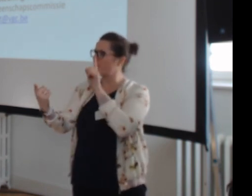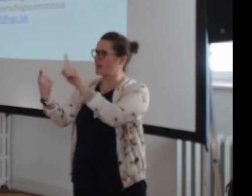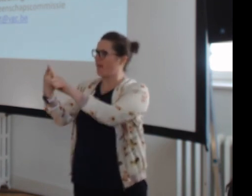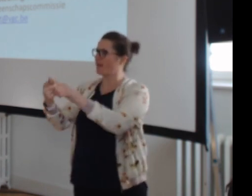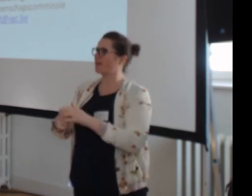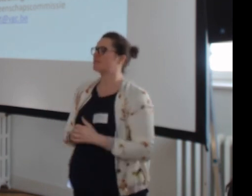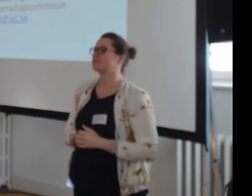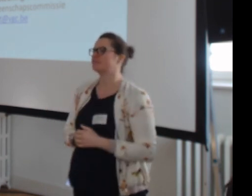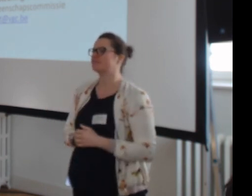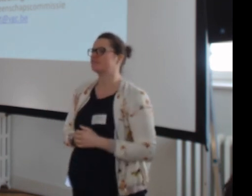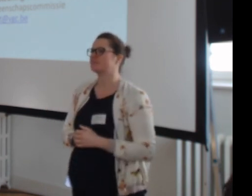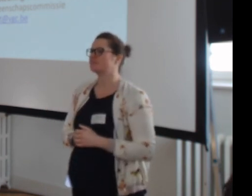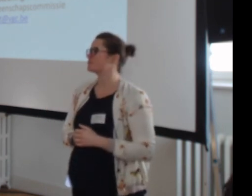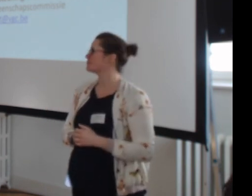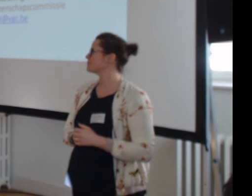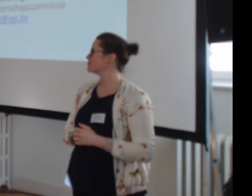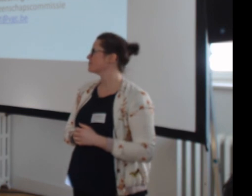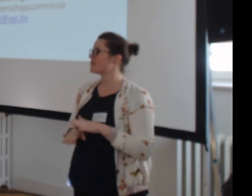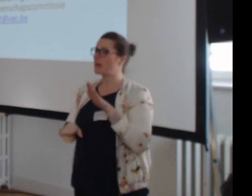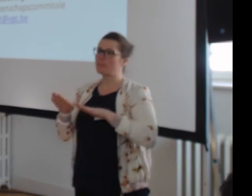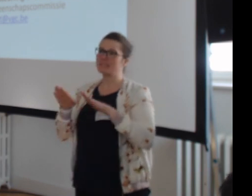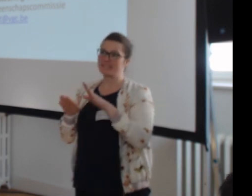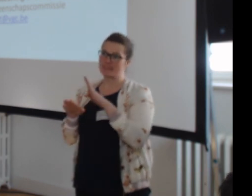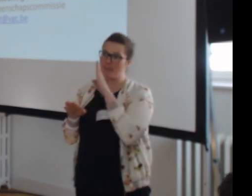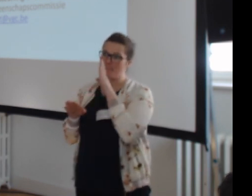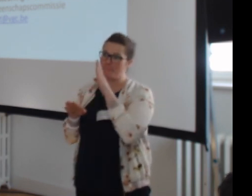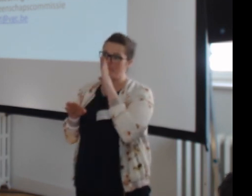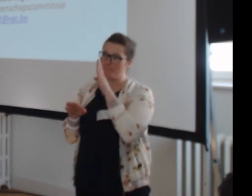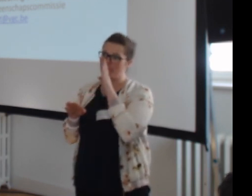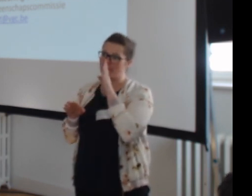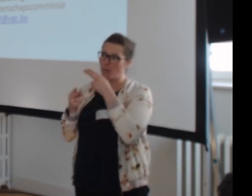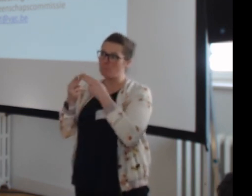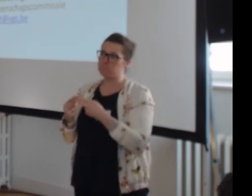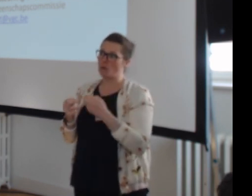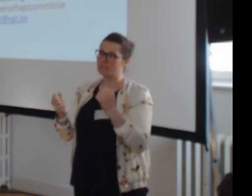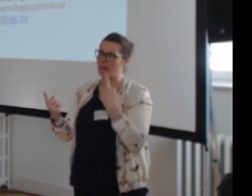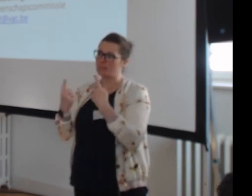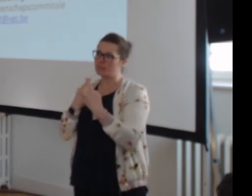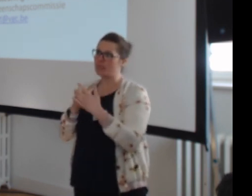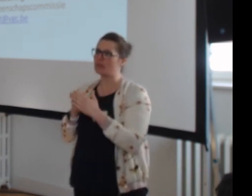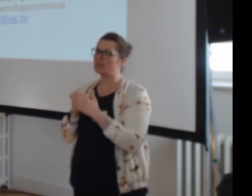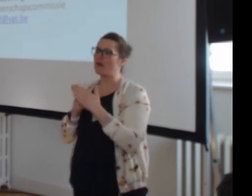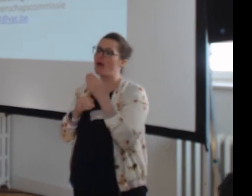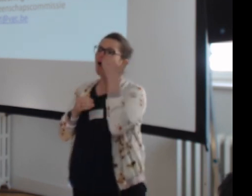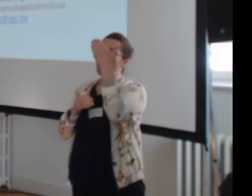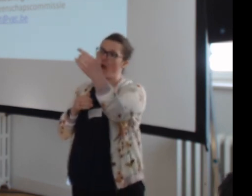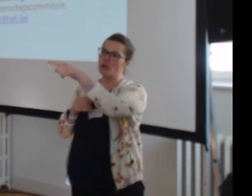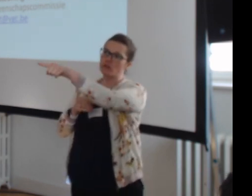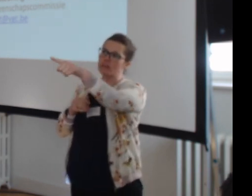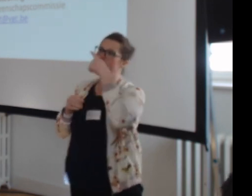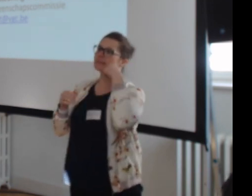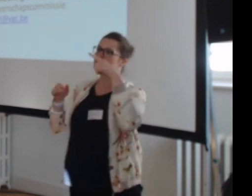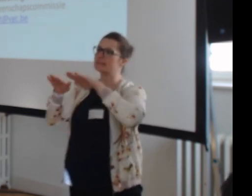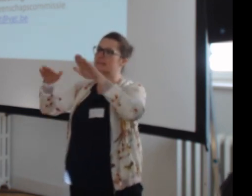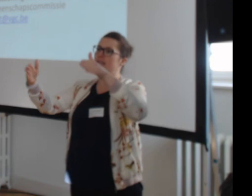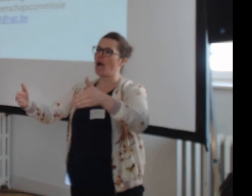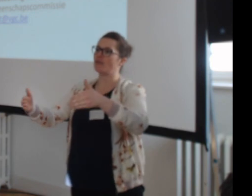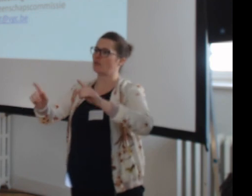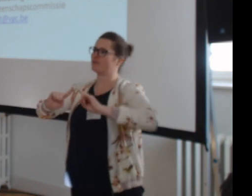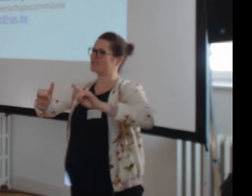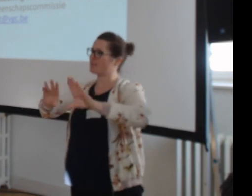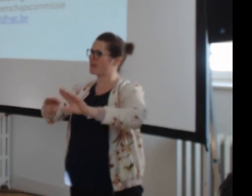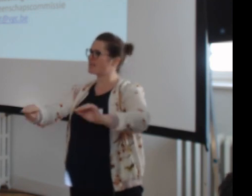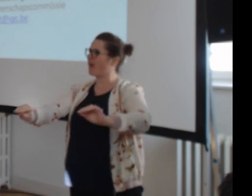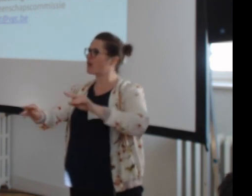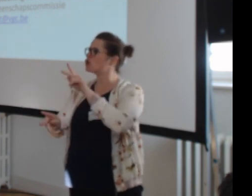So maybe we can discuss this at lunch. And behind you there's a table with a lot of